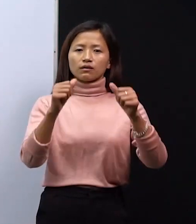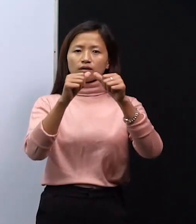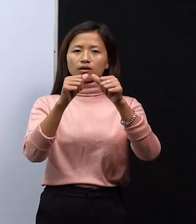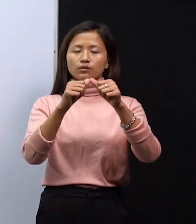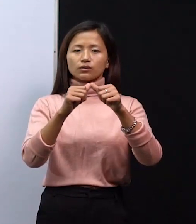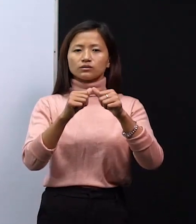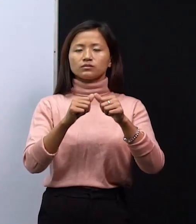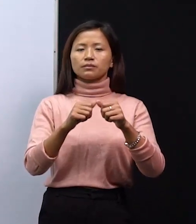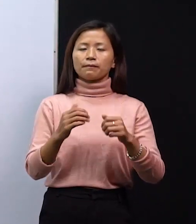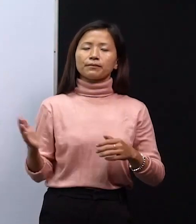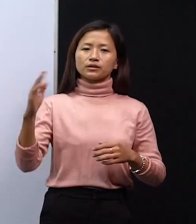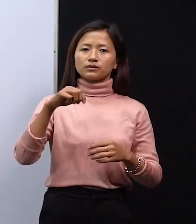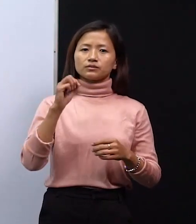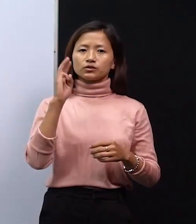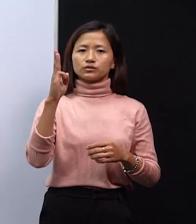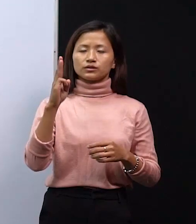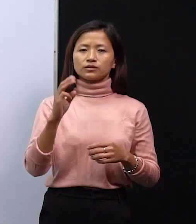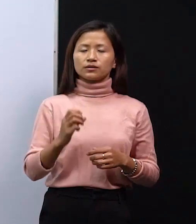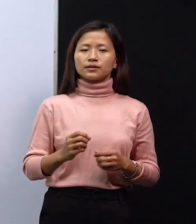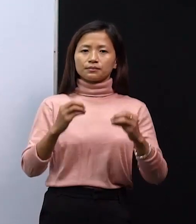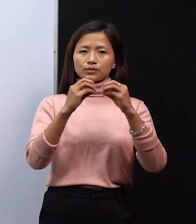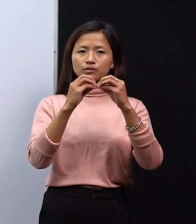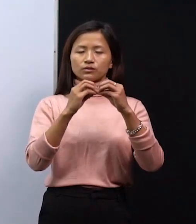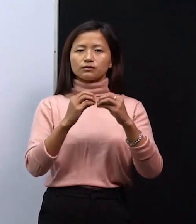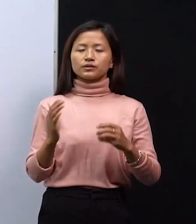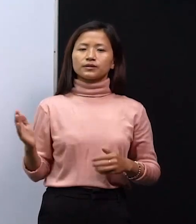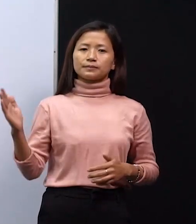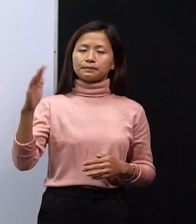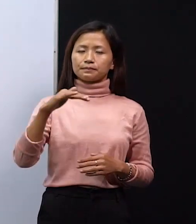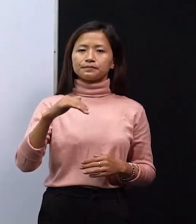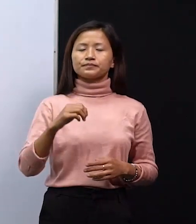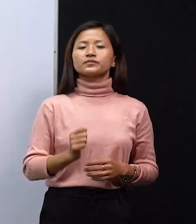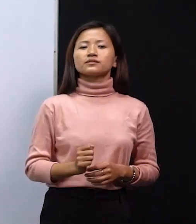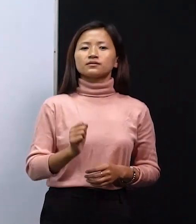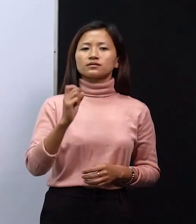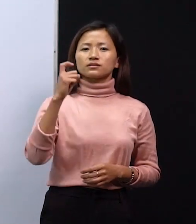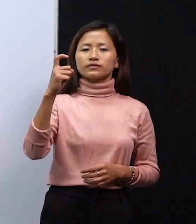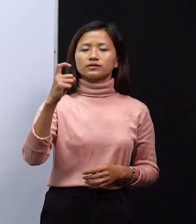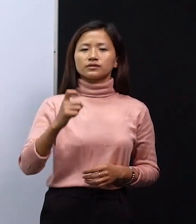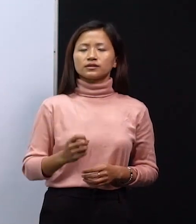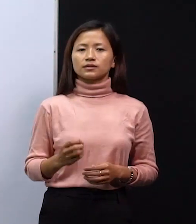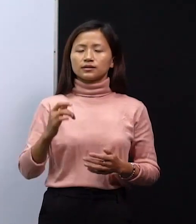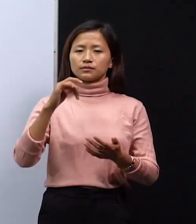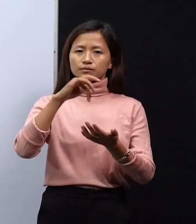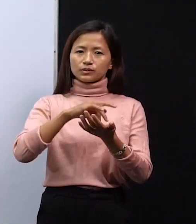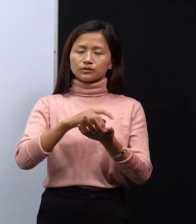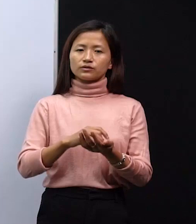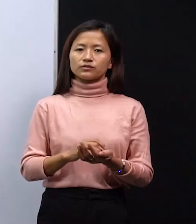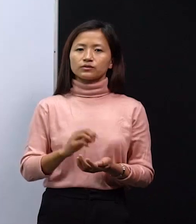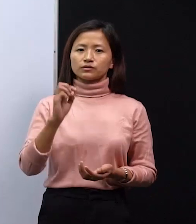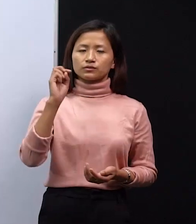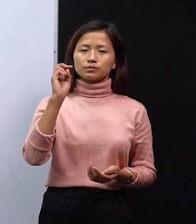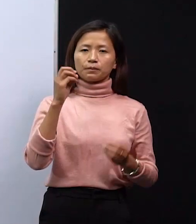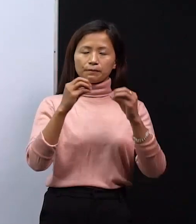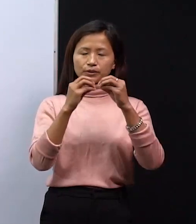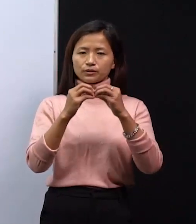become 3, your b will become 7, okay? So in place of a, I will put 3, in